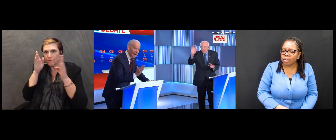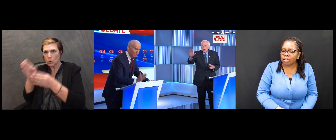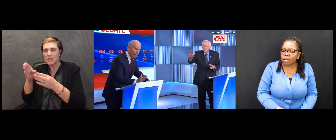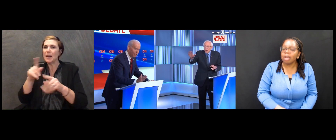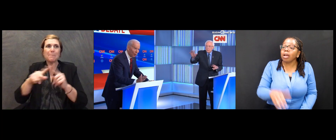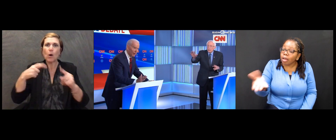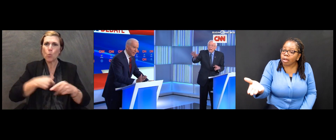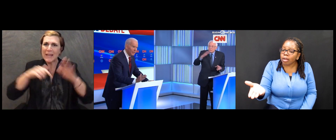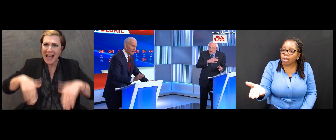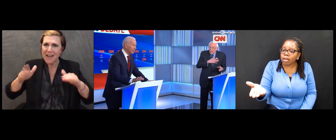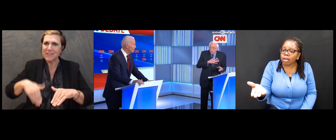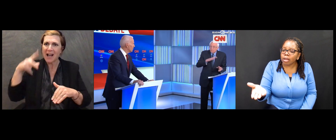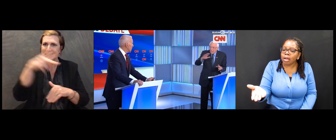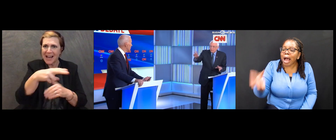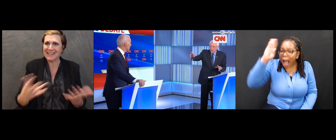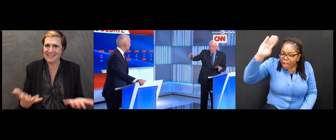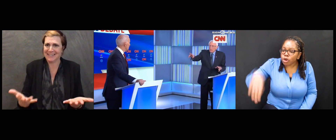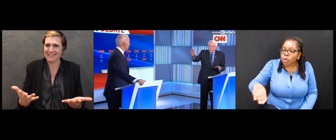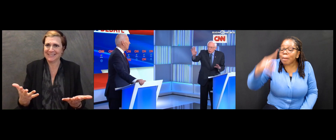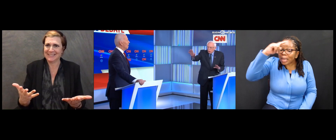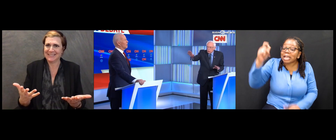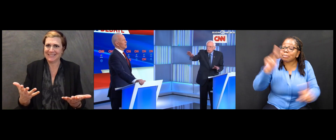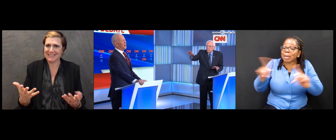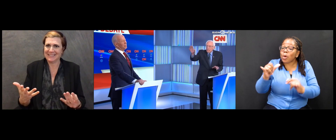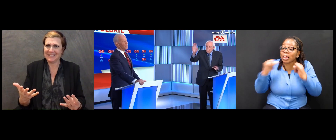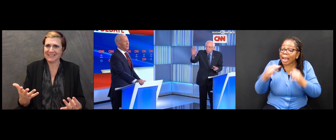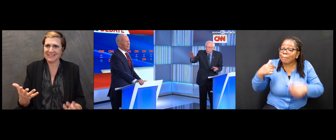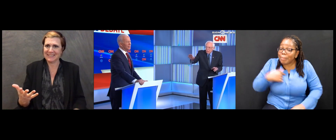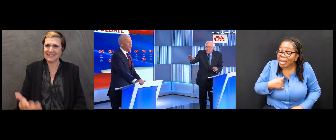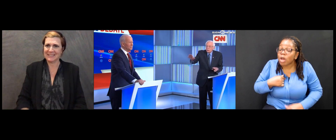it. I know, because people like me helped stop that. But, Joe,